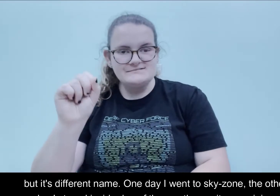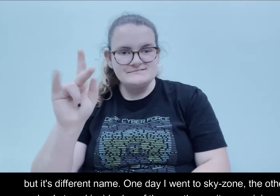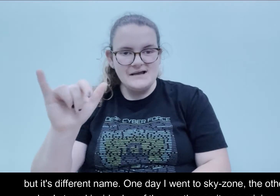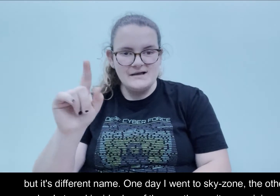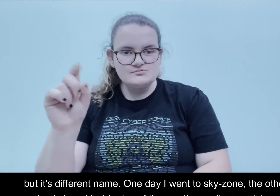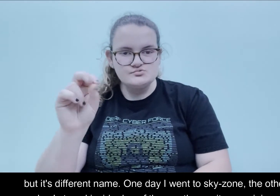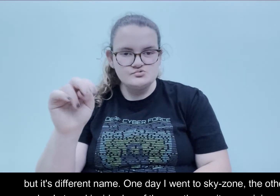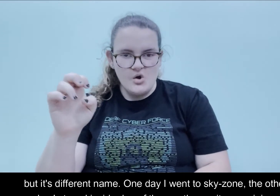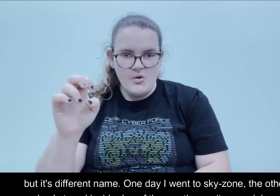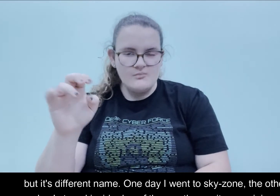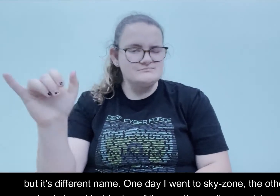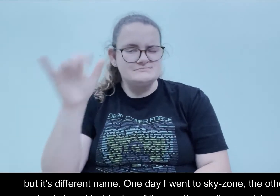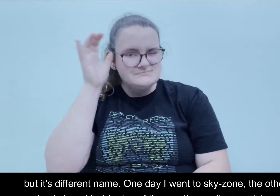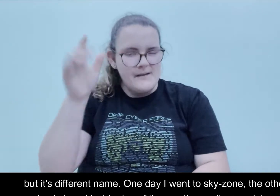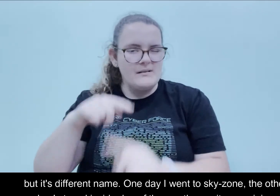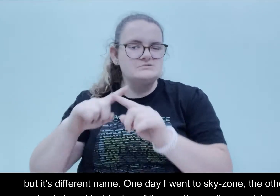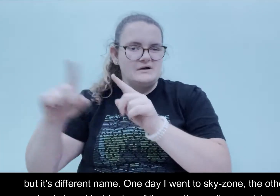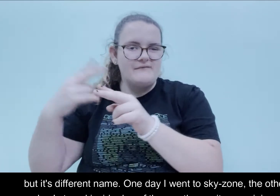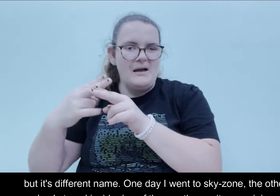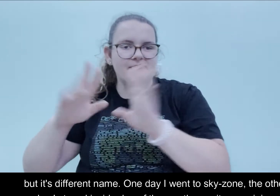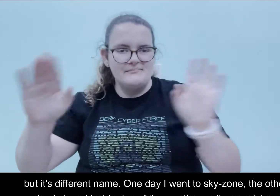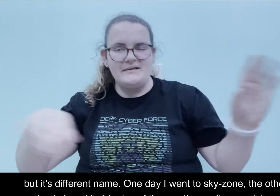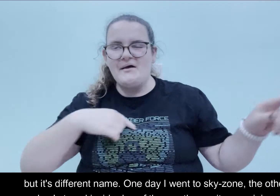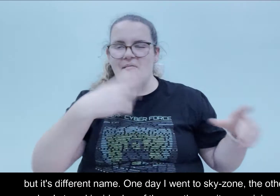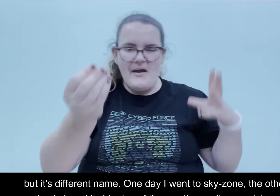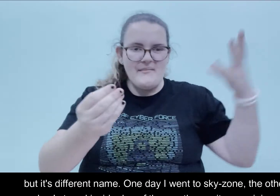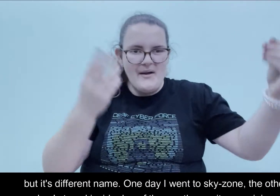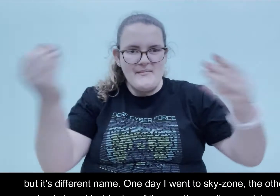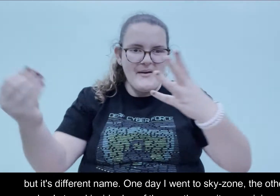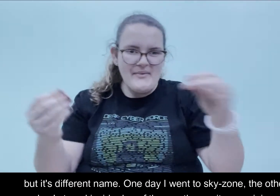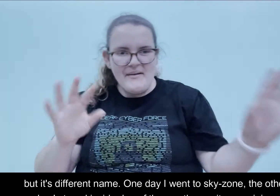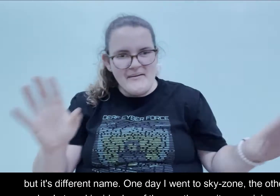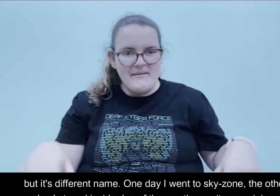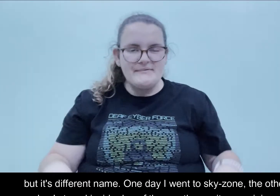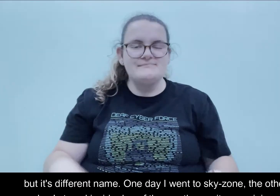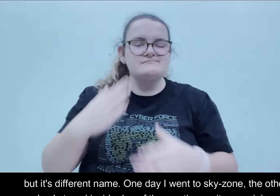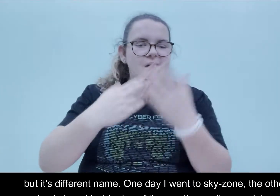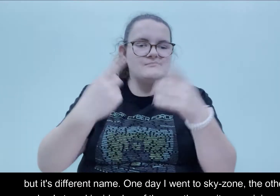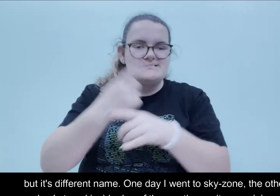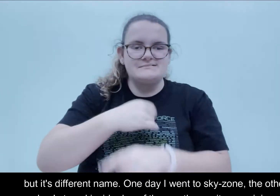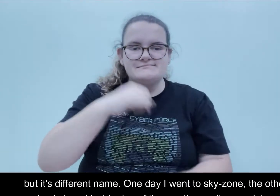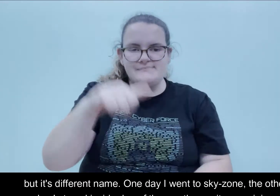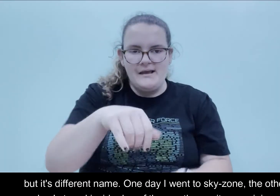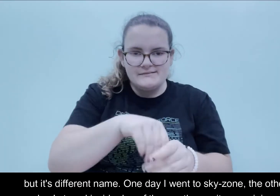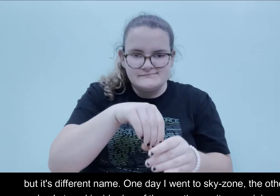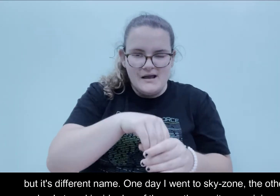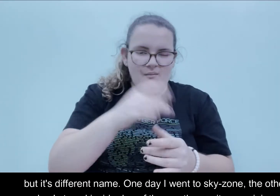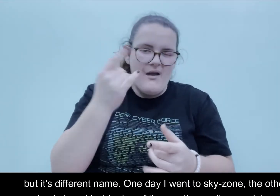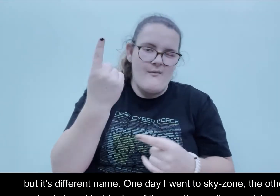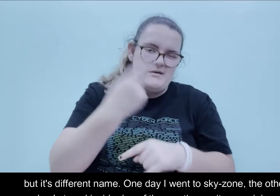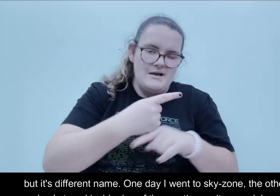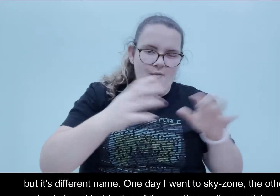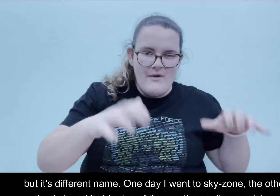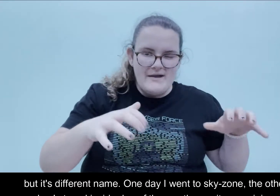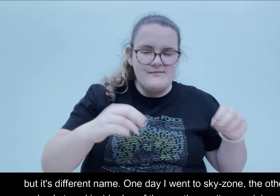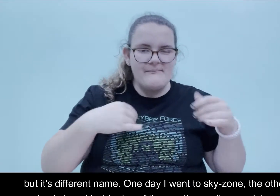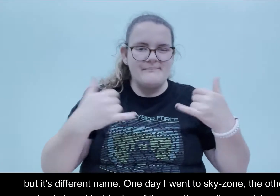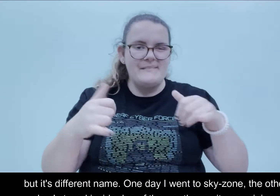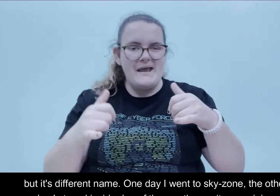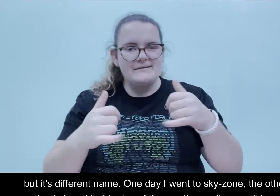bowling. It was like a Dave and Buster's, like same concept but a different place. Yeah, so we got to go out to different places. Some days